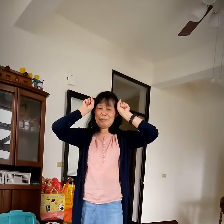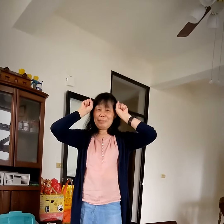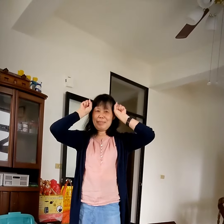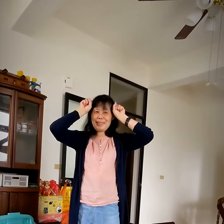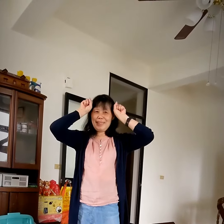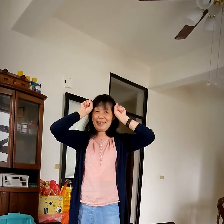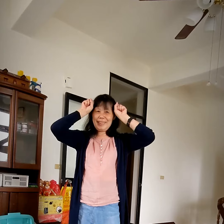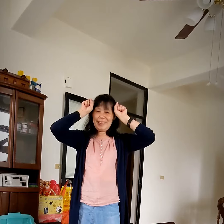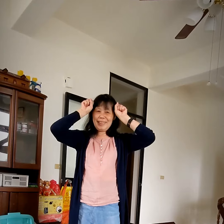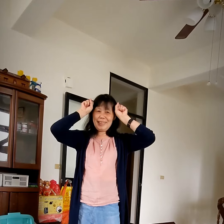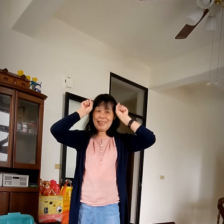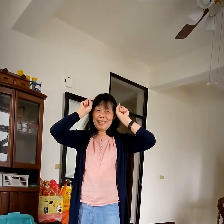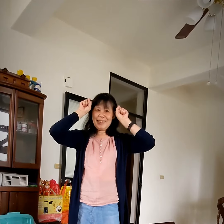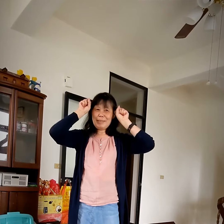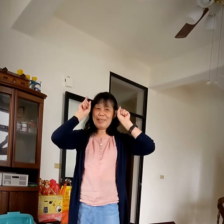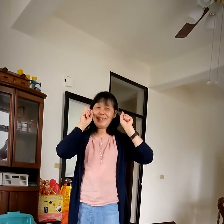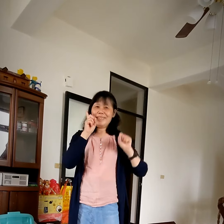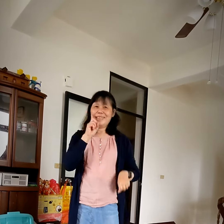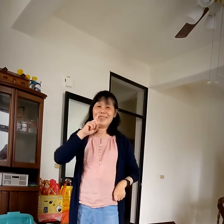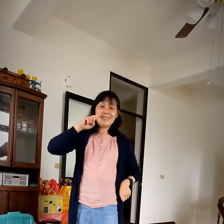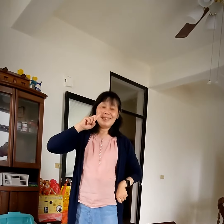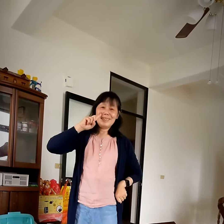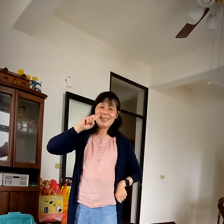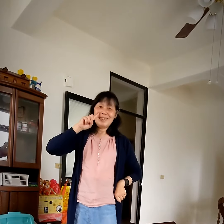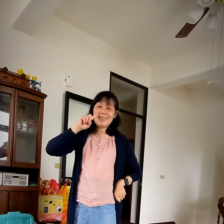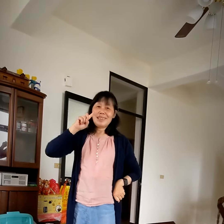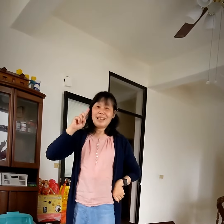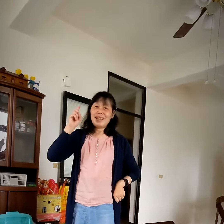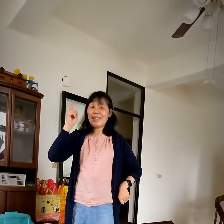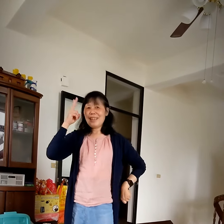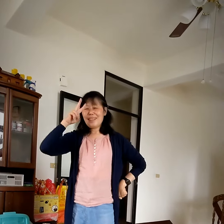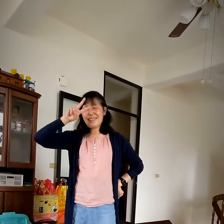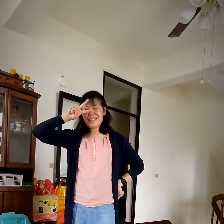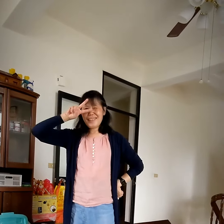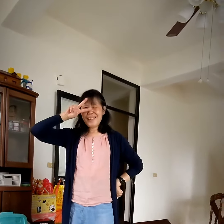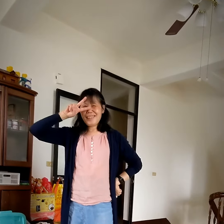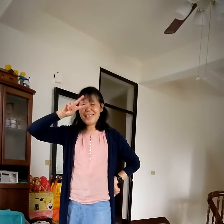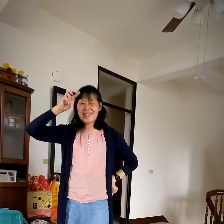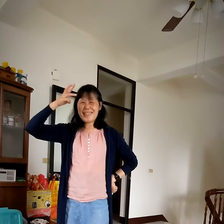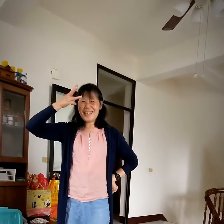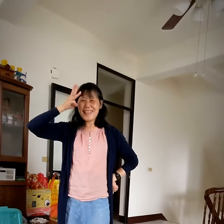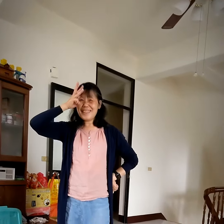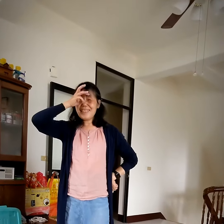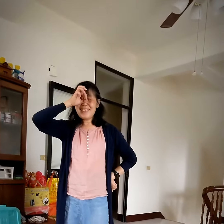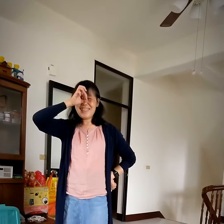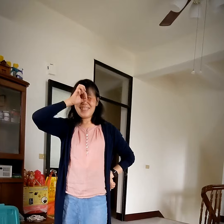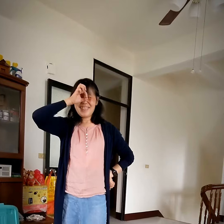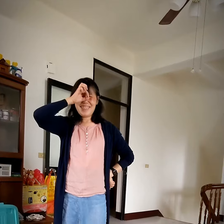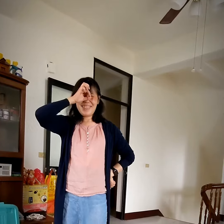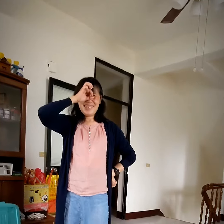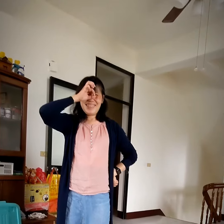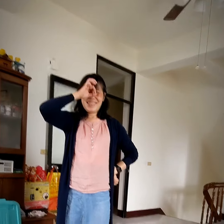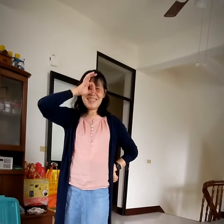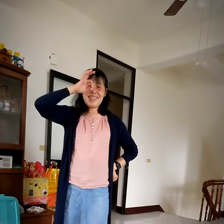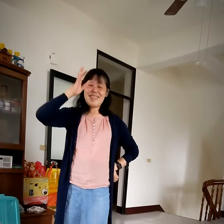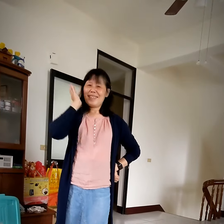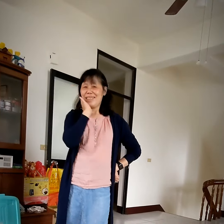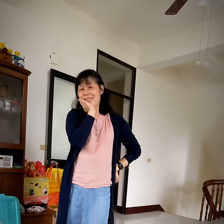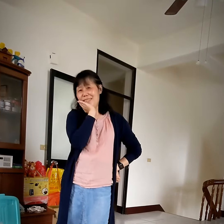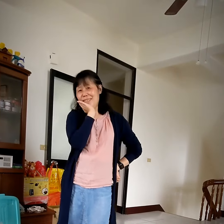I love you I love you In this it's not just me that we are together two people